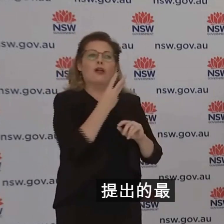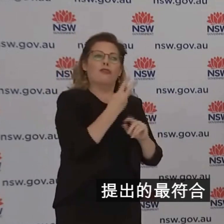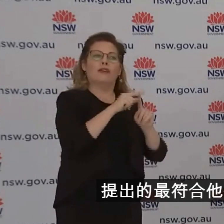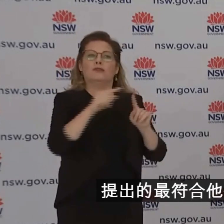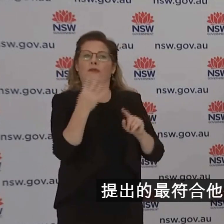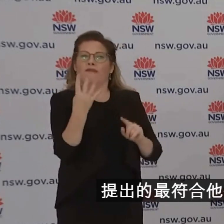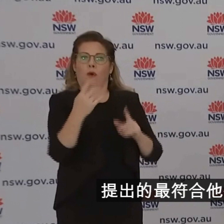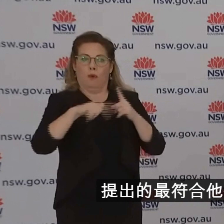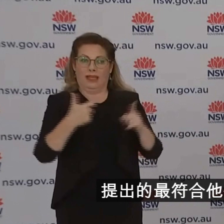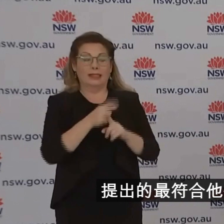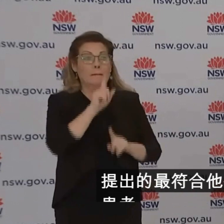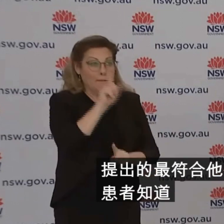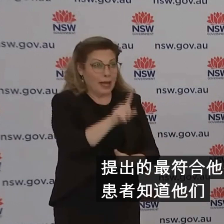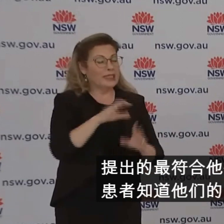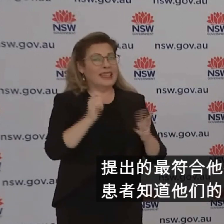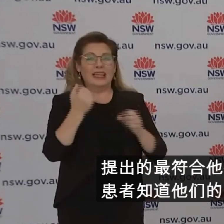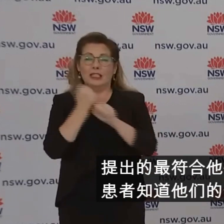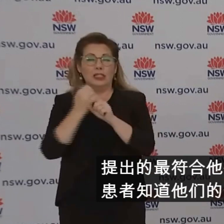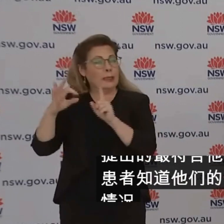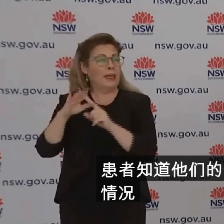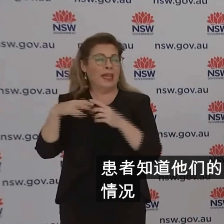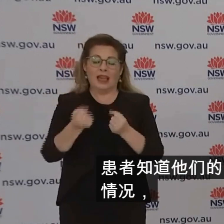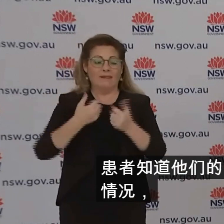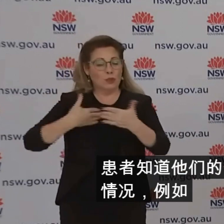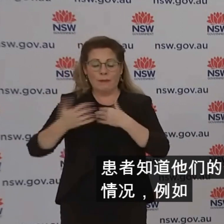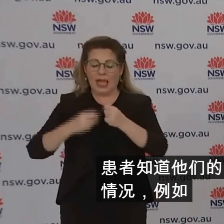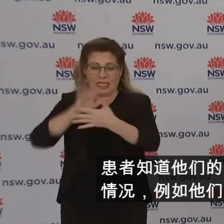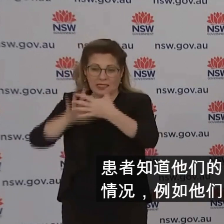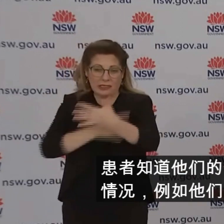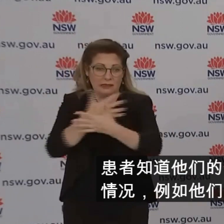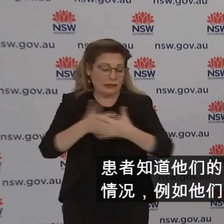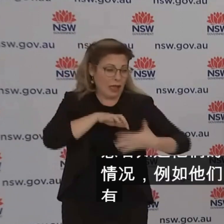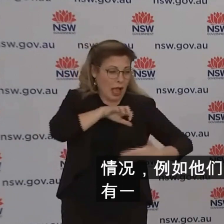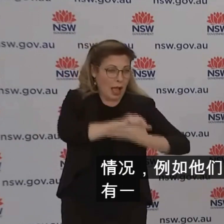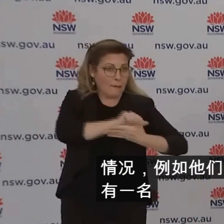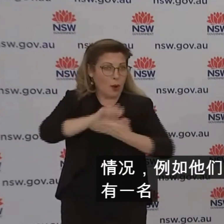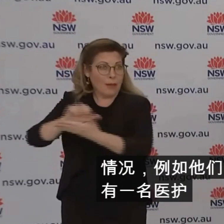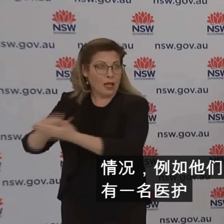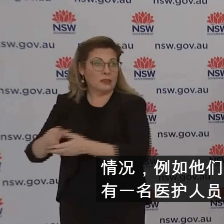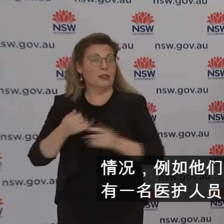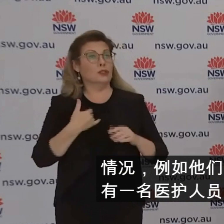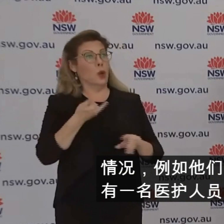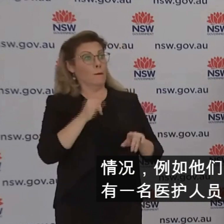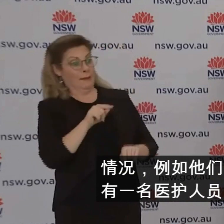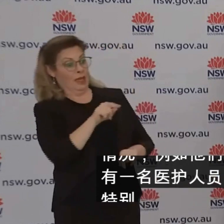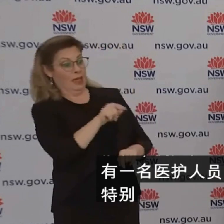put forward as best in interest of their patients, knowing their particular circumstances. For instance, they might have a healthcare worker that they particularly